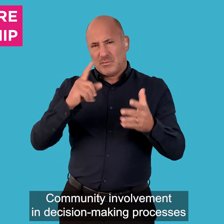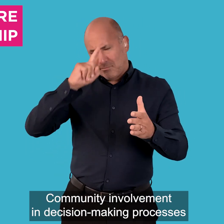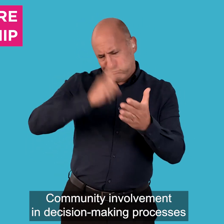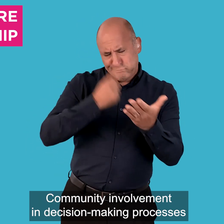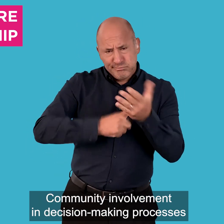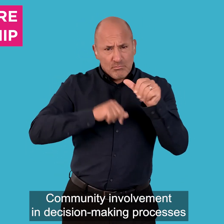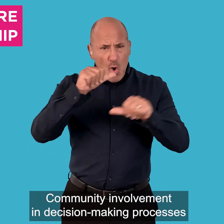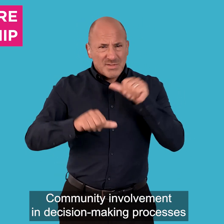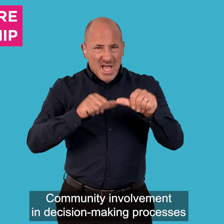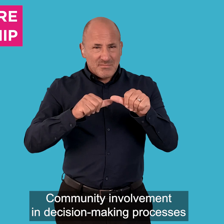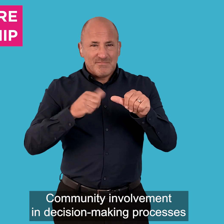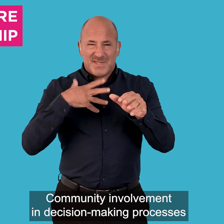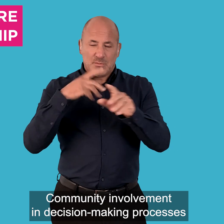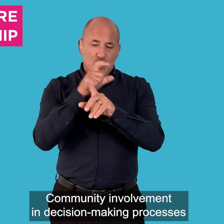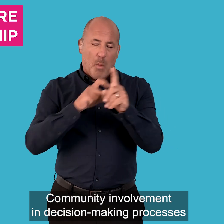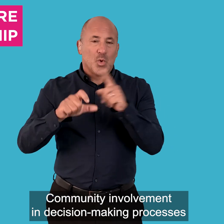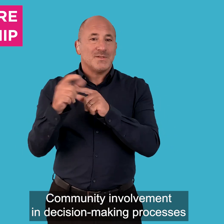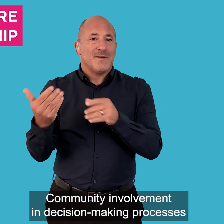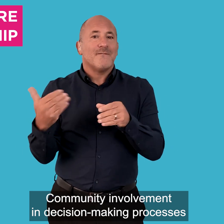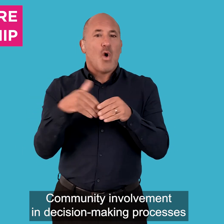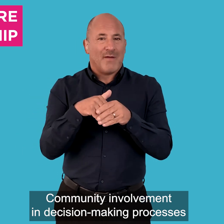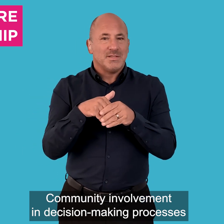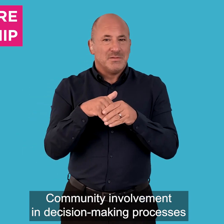Community involvement in decision-making processes